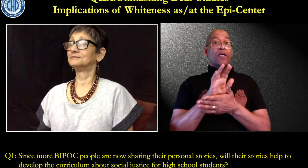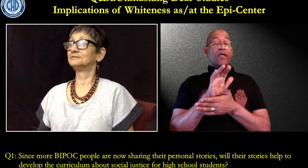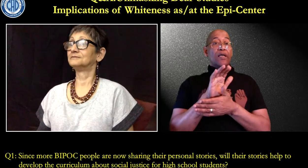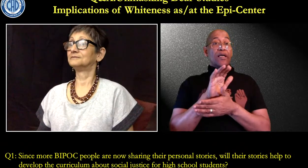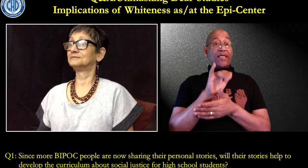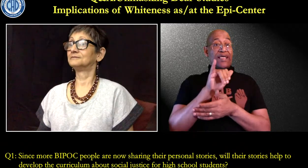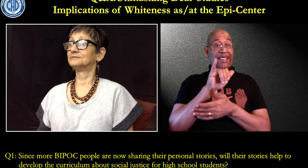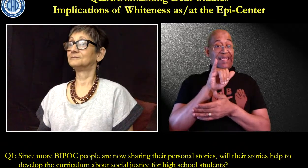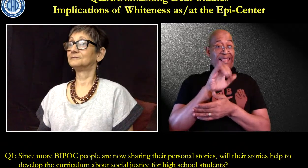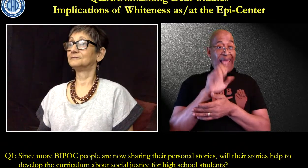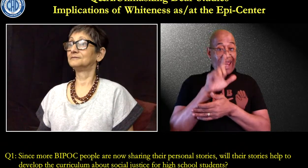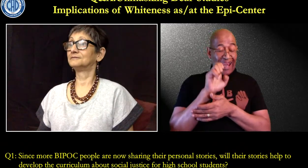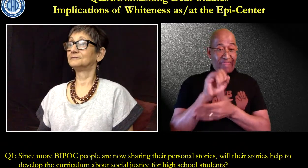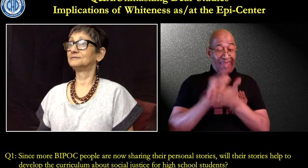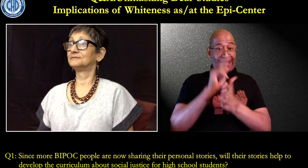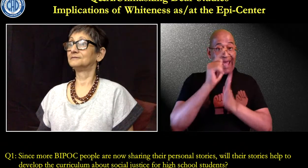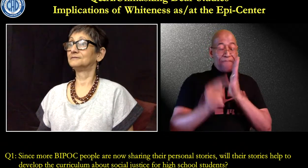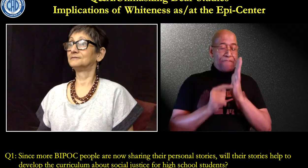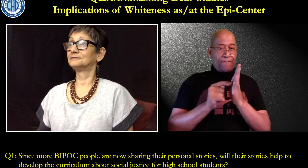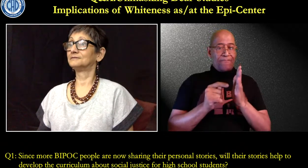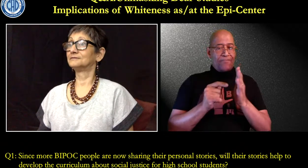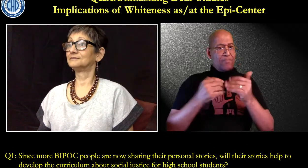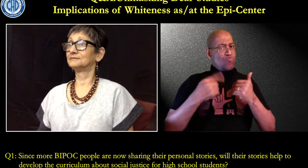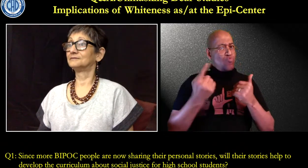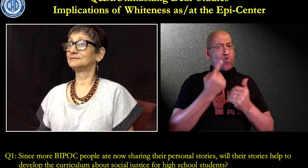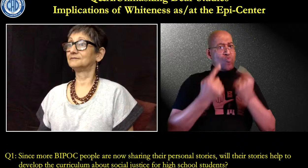he ended up going to another school,